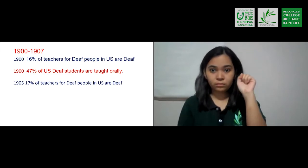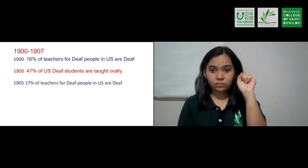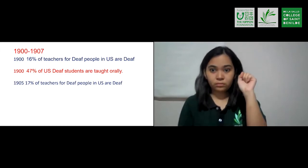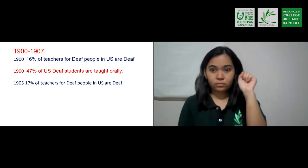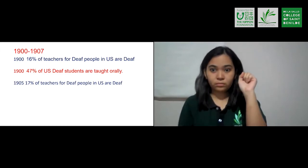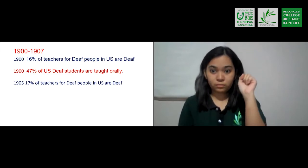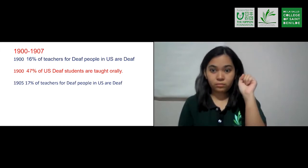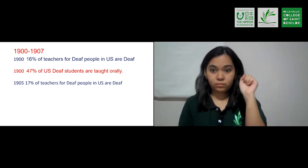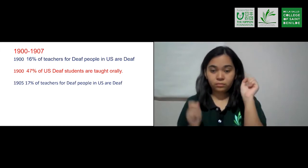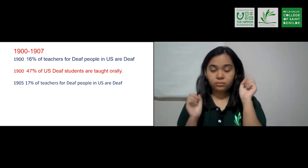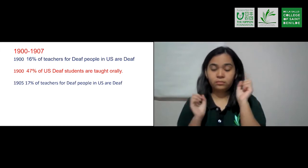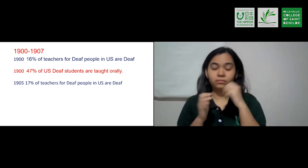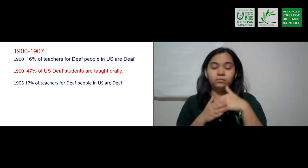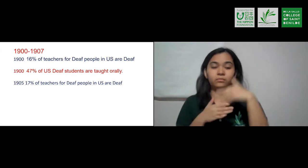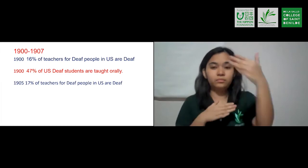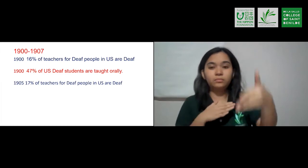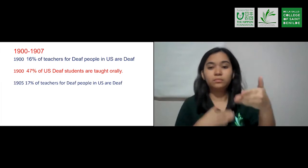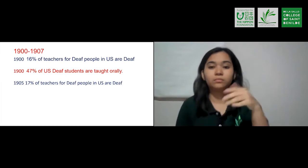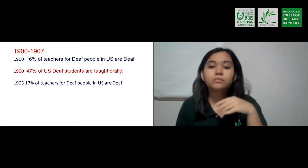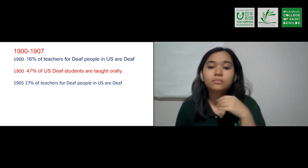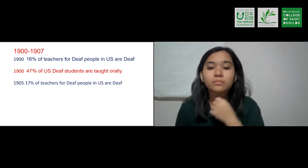with deaf people in the US.